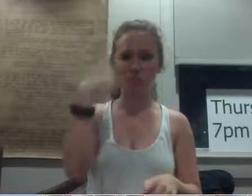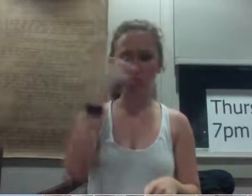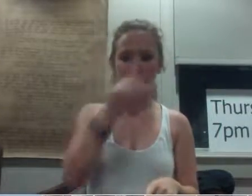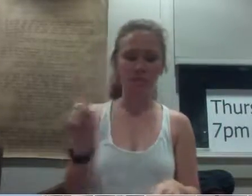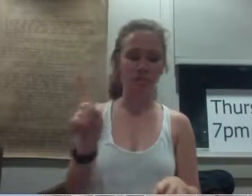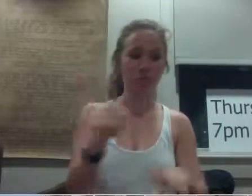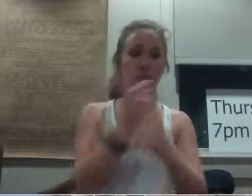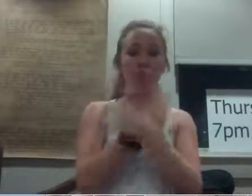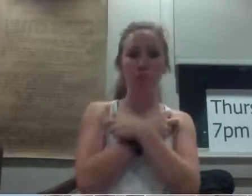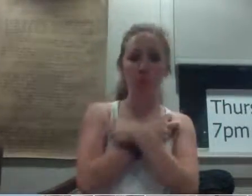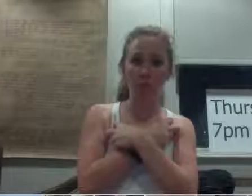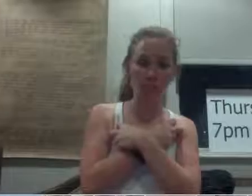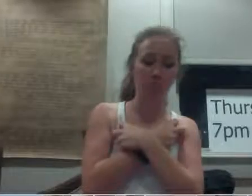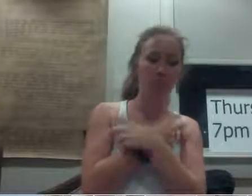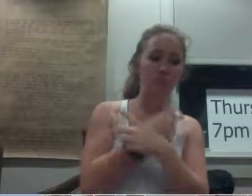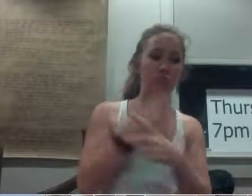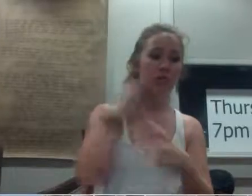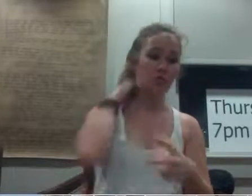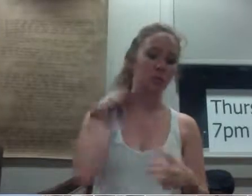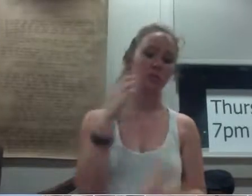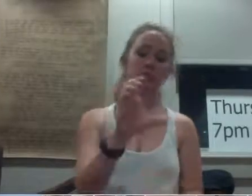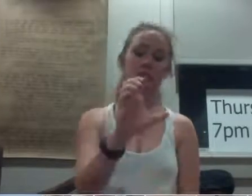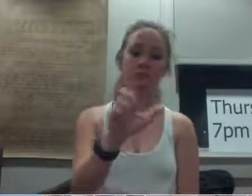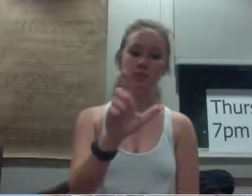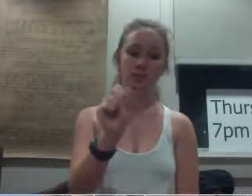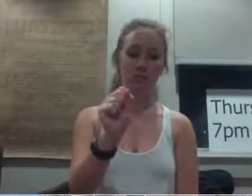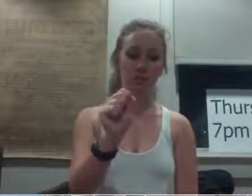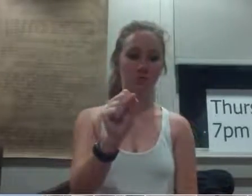And cells can look different. For example, a bone cell